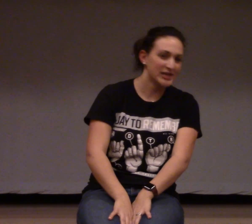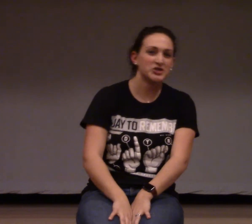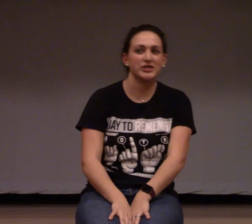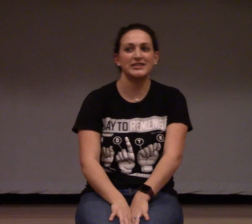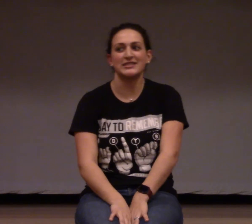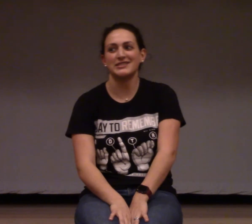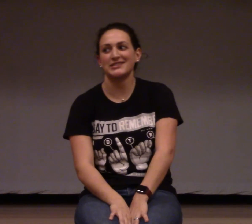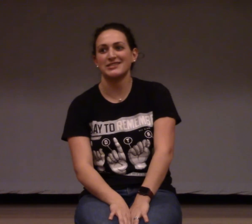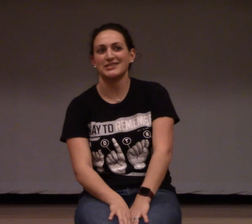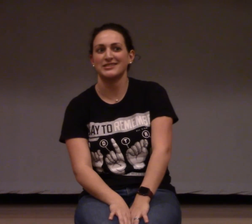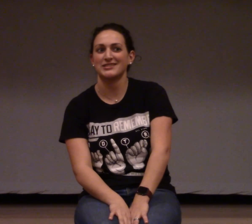Delicious.